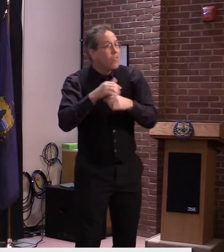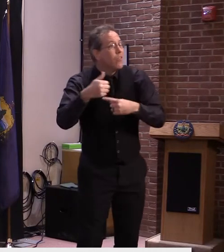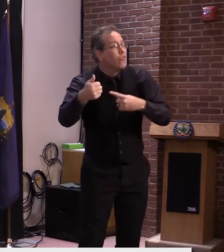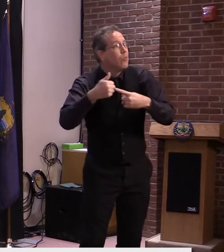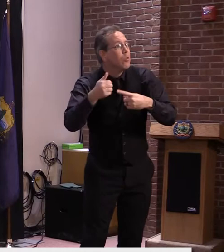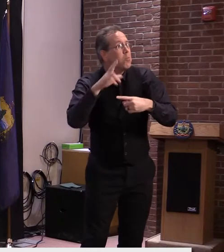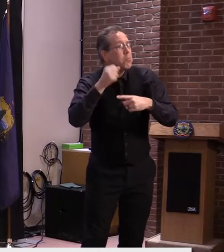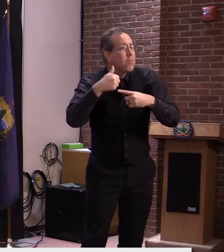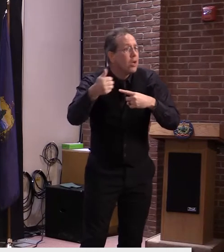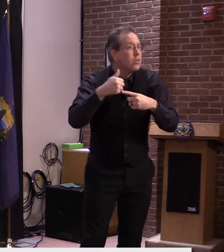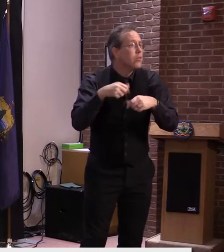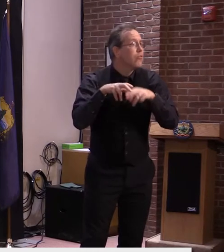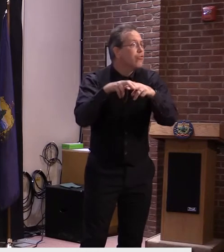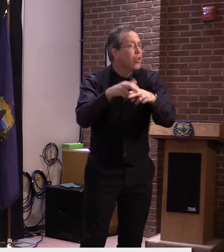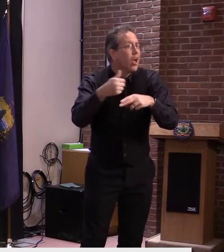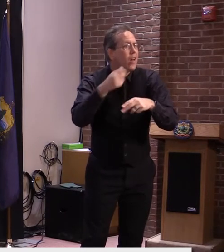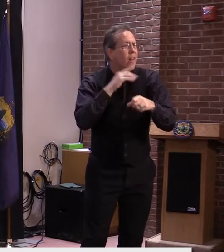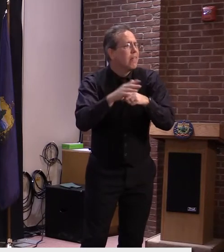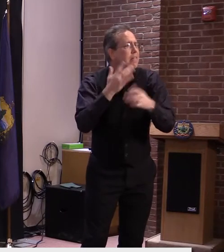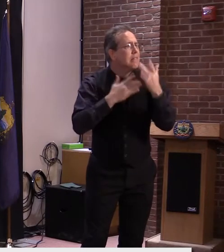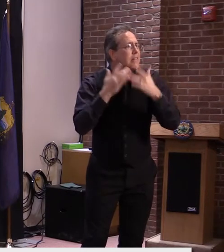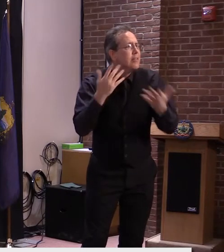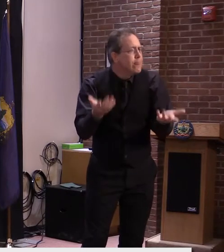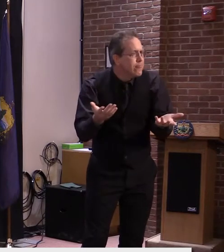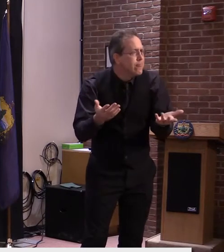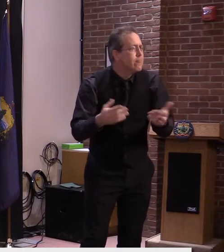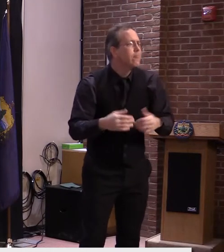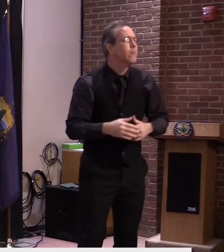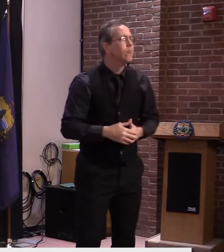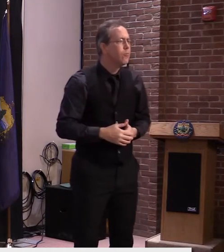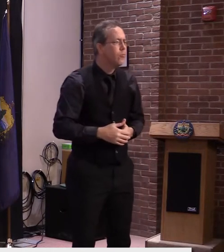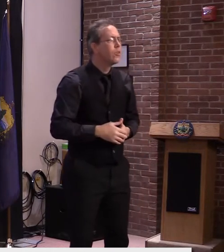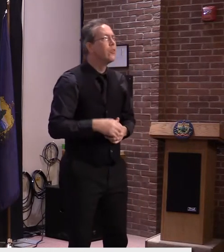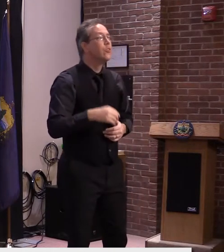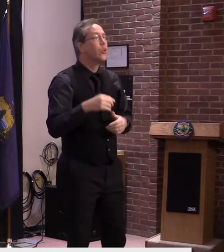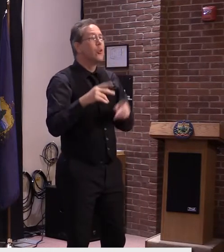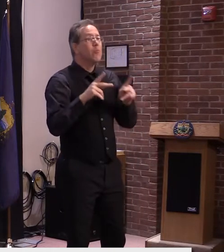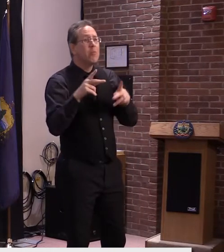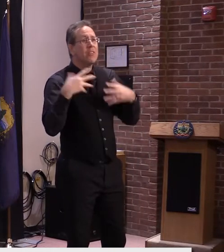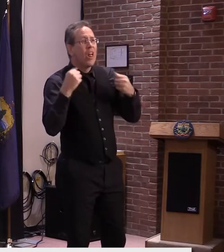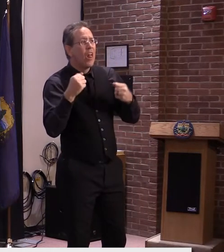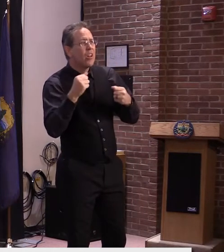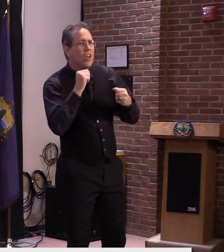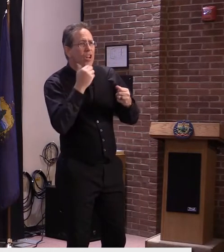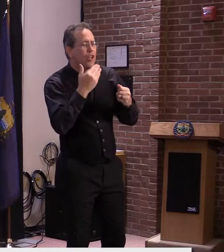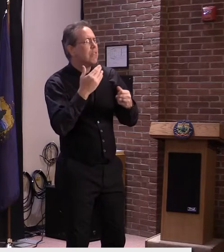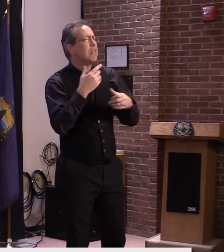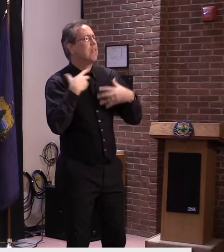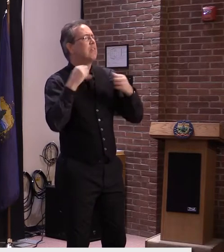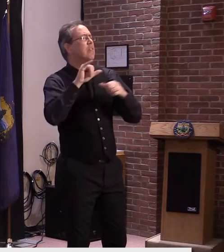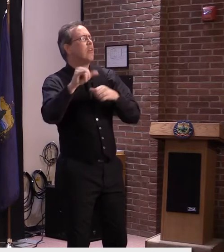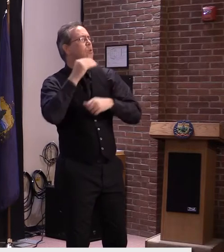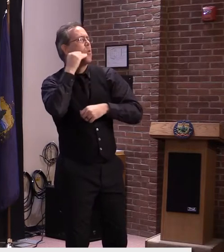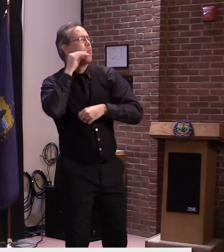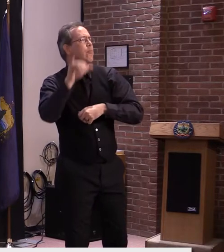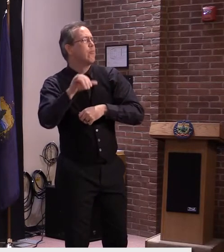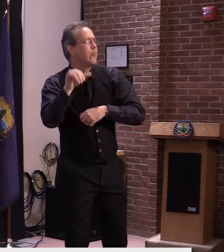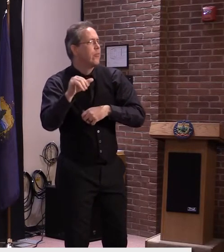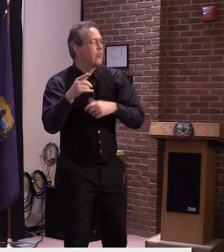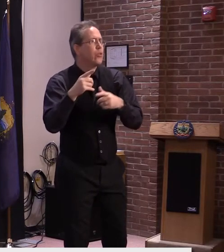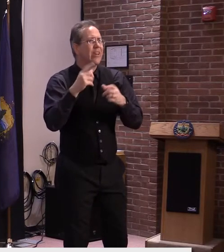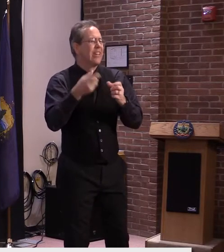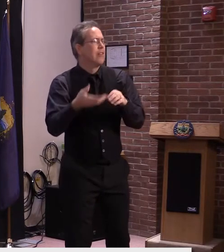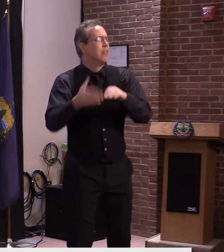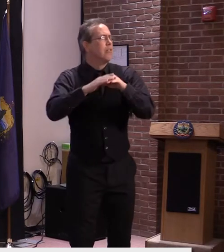risk for the negative health impacts of COVID during the pandemic, cellular service gives them tools to help